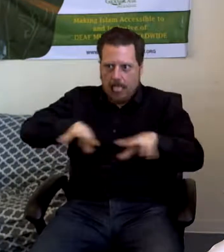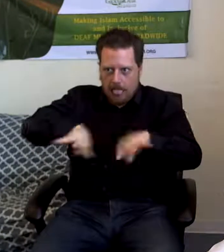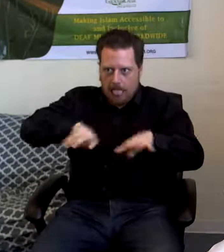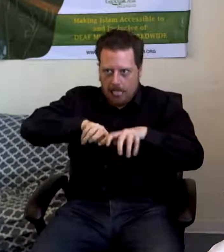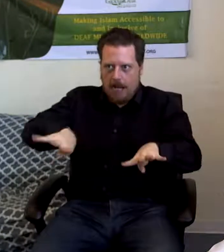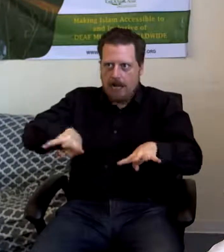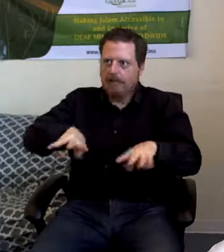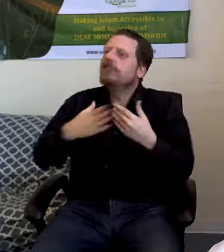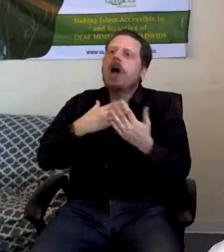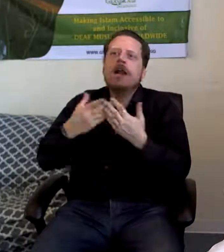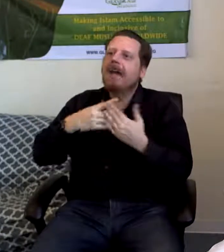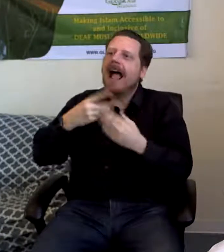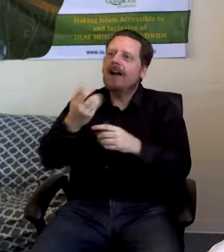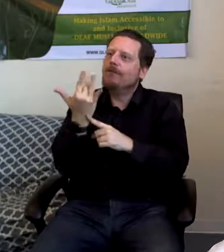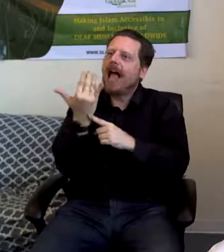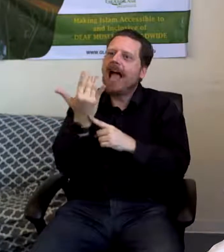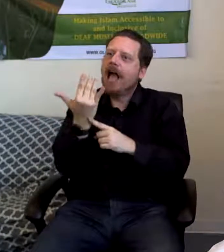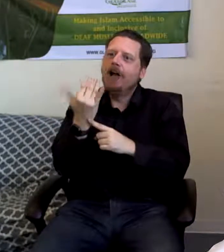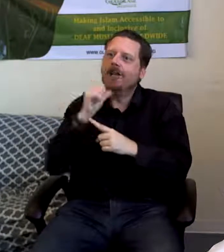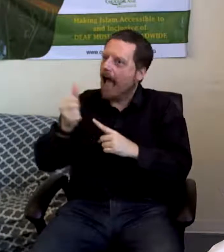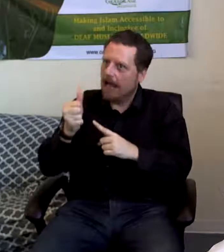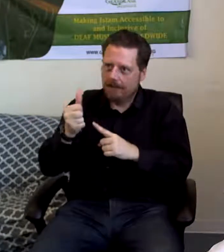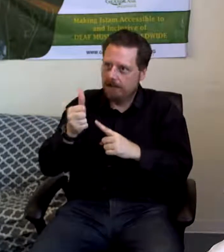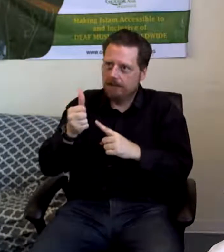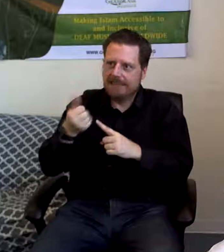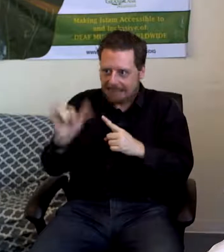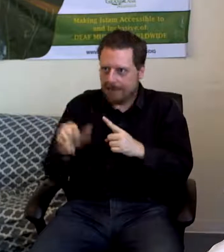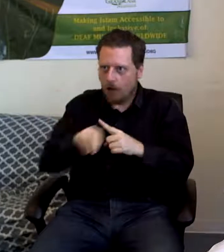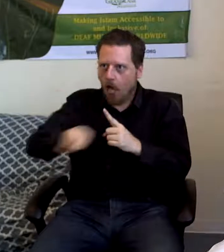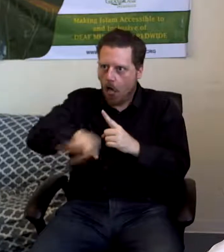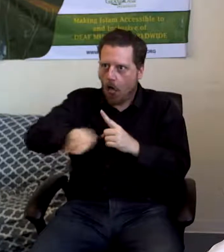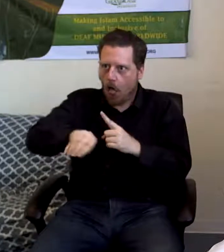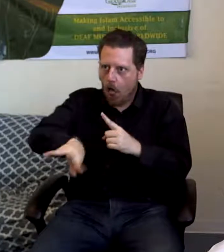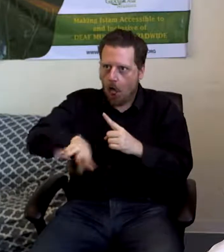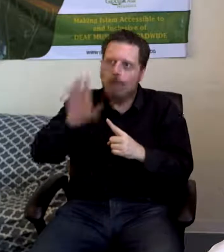even if it is not touched with fire.